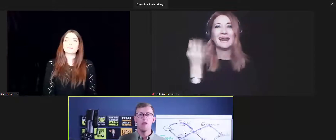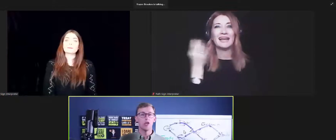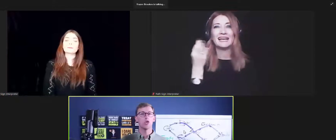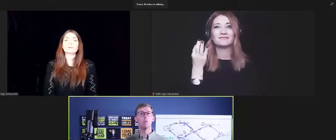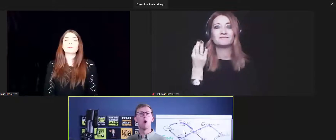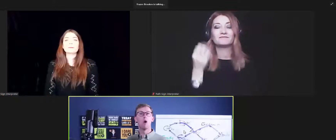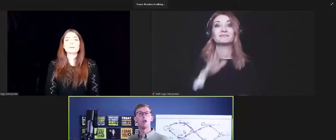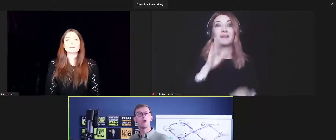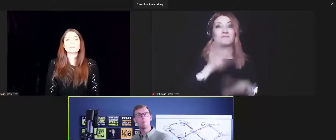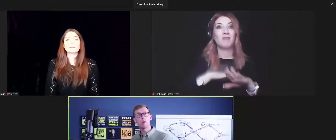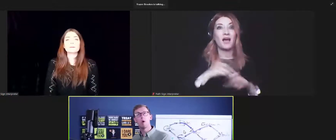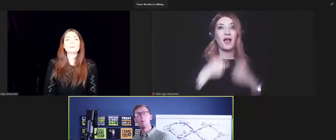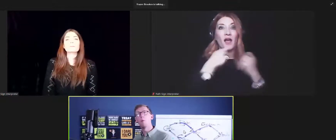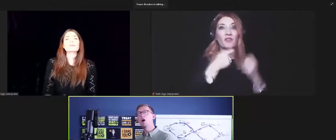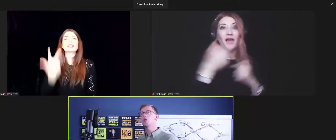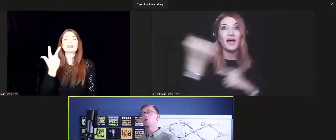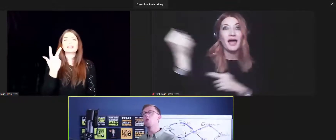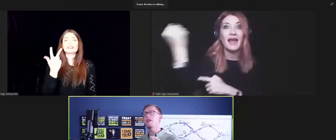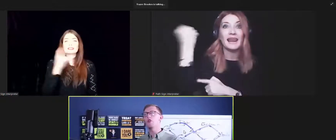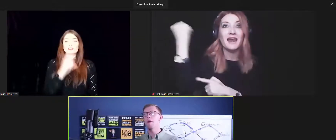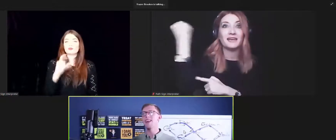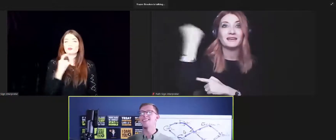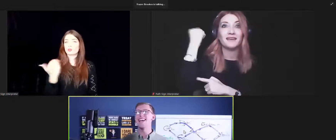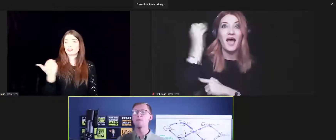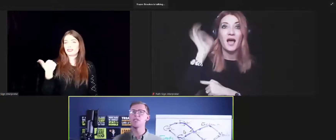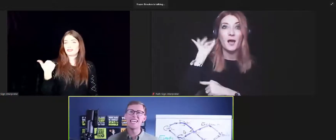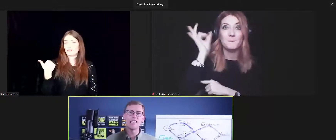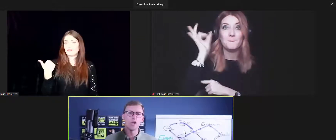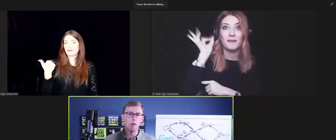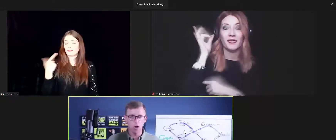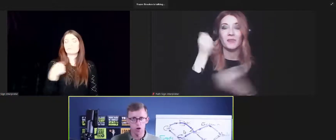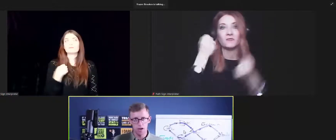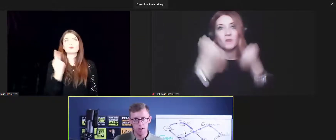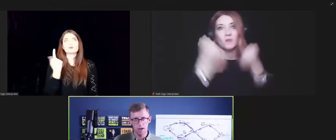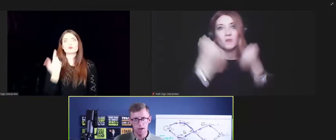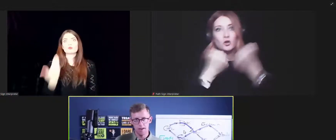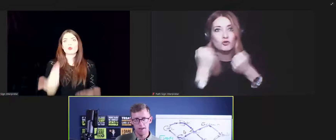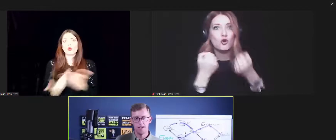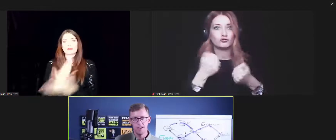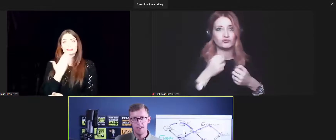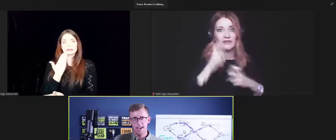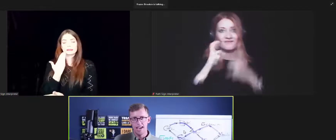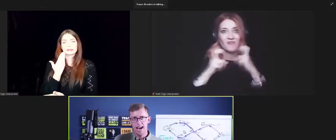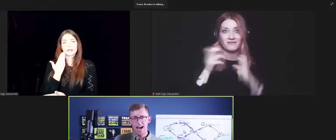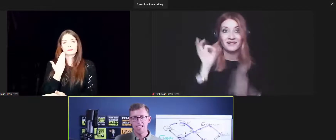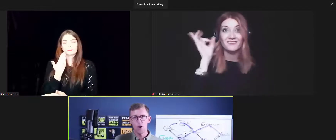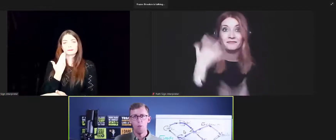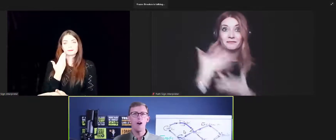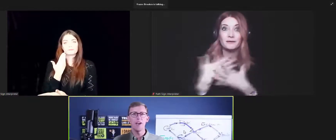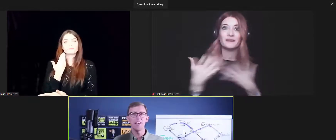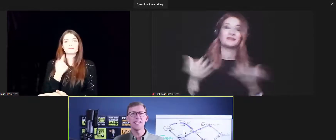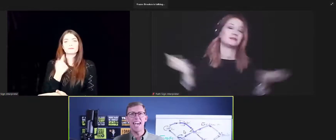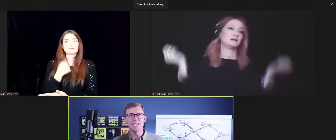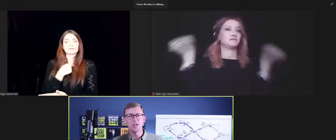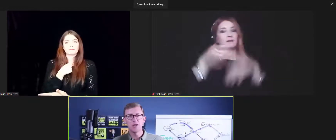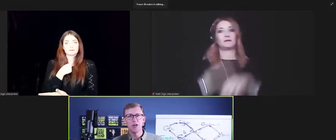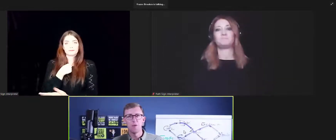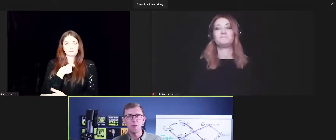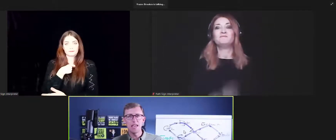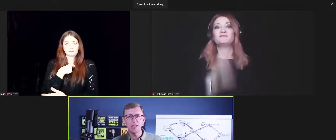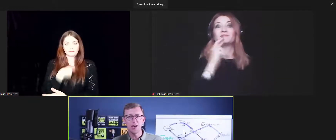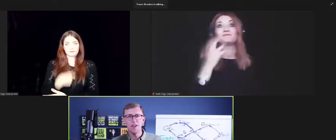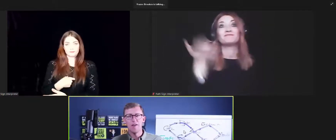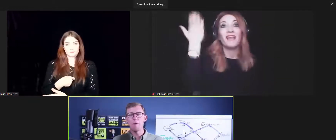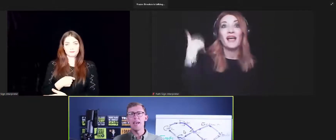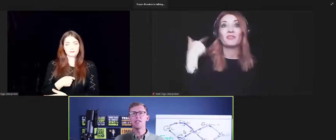that someone has just become the world's richest man, and his name is Elon Musk. And what is his